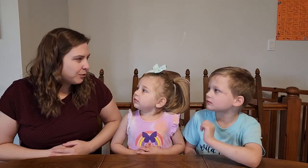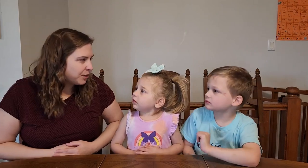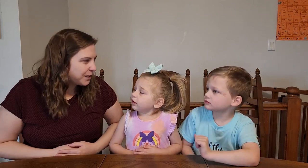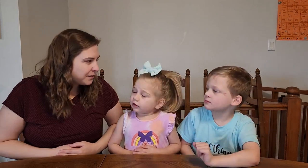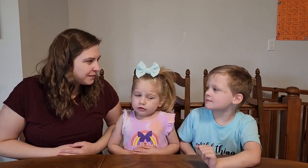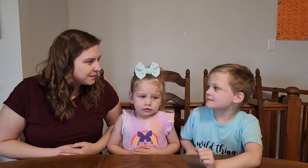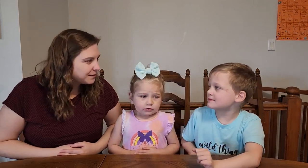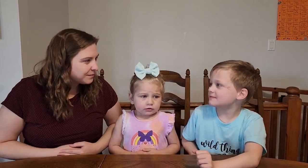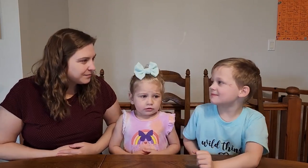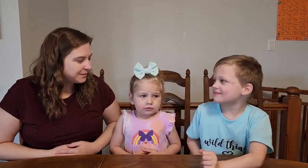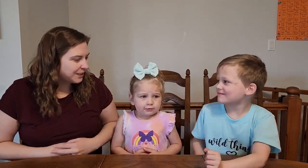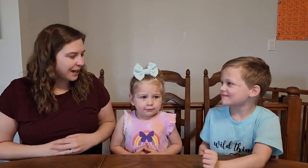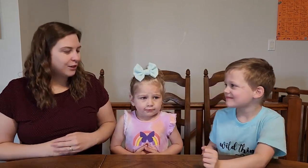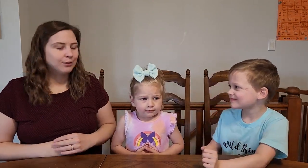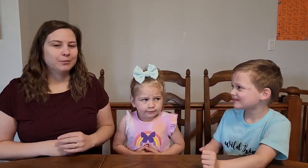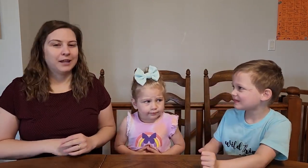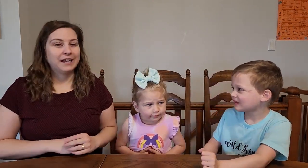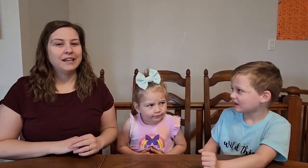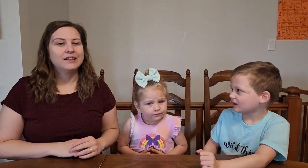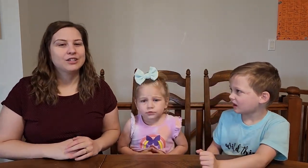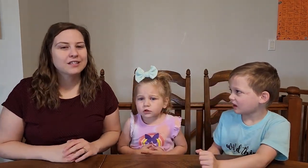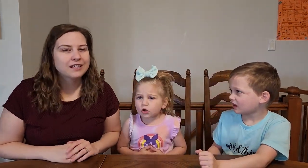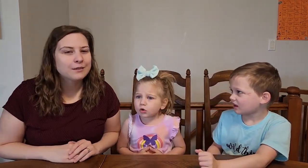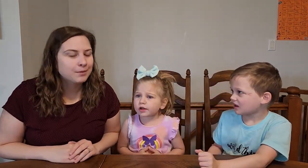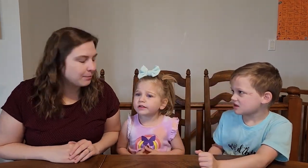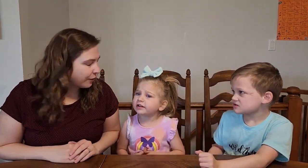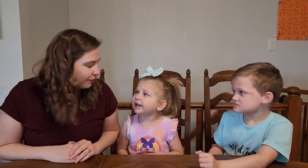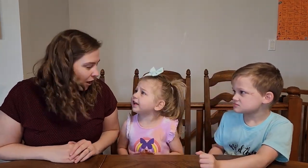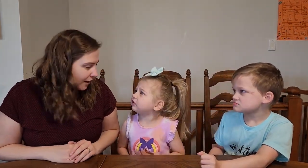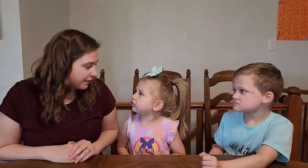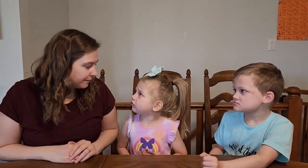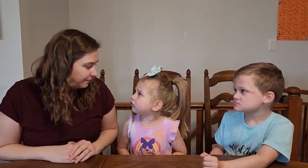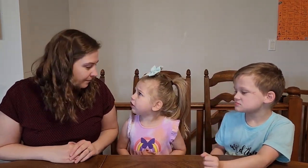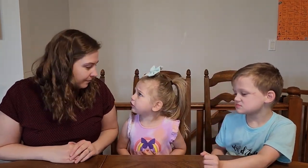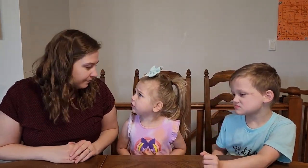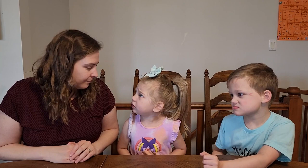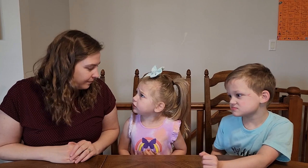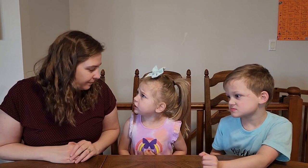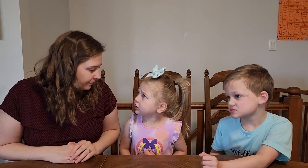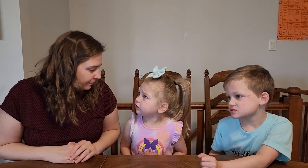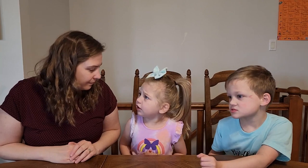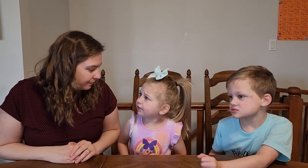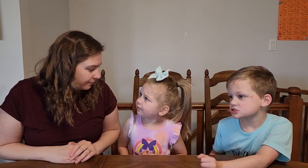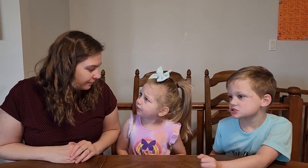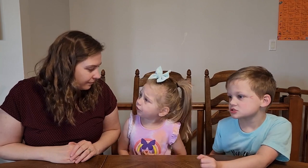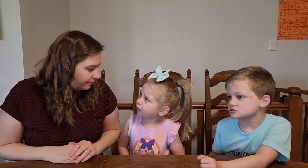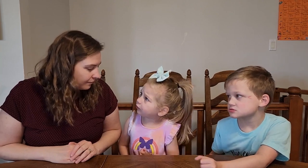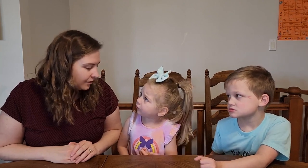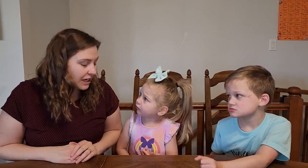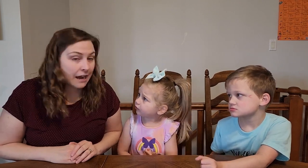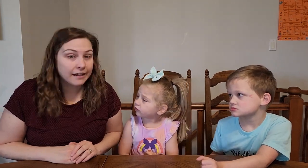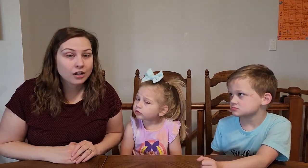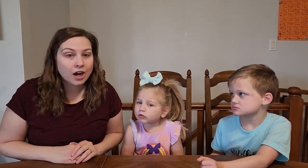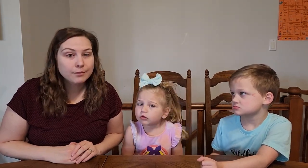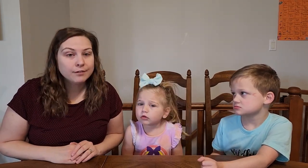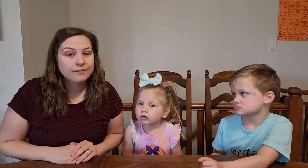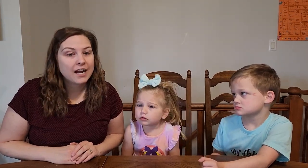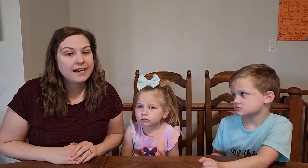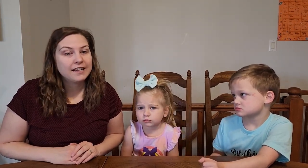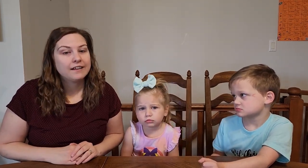hungry? Mm-hmm. Yeah, you complain just like the people of God. No, and you don't want to get that food. Yeah, and God provided.